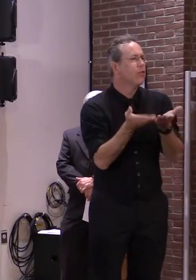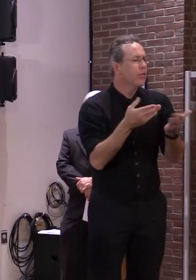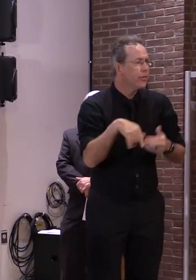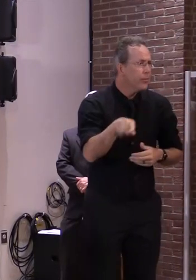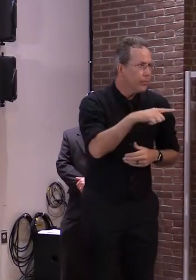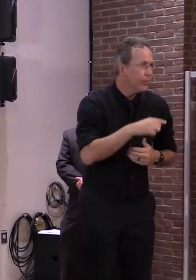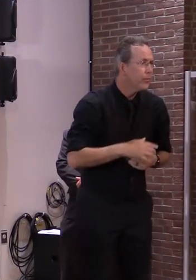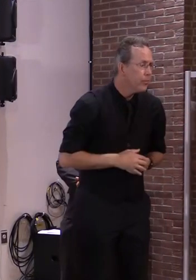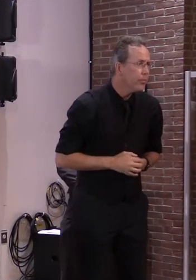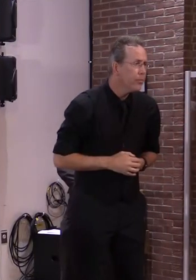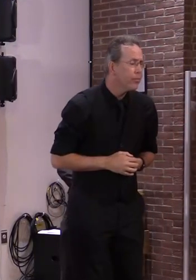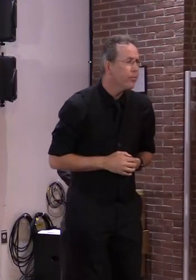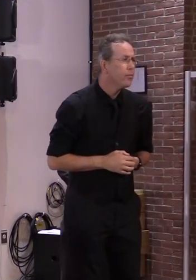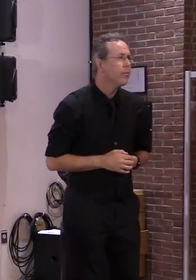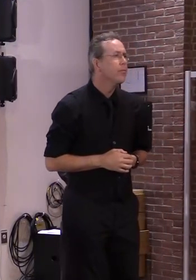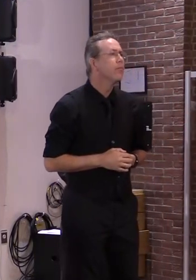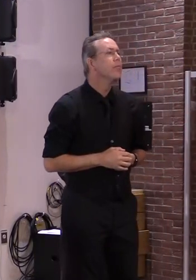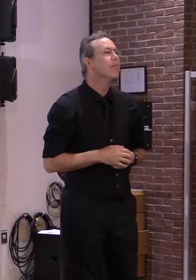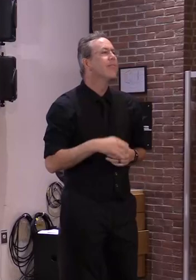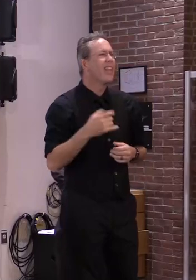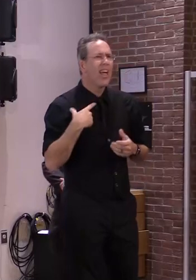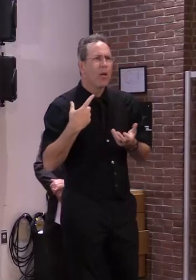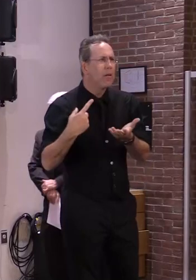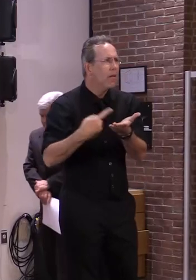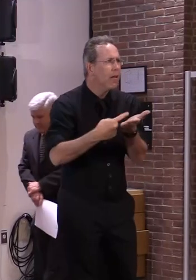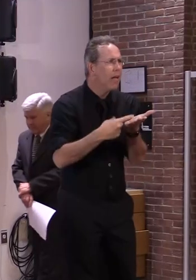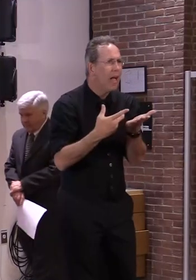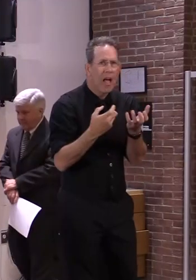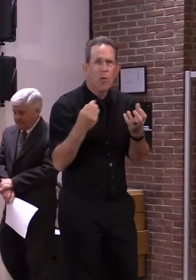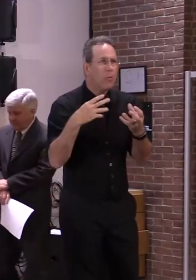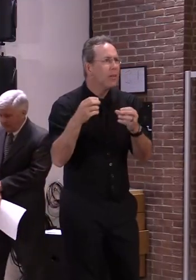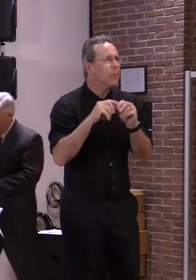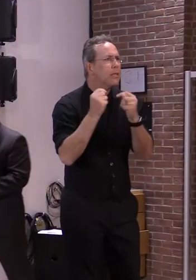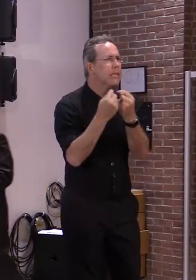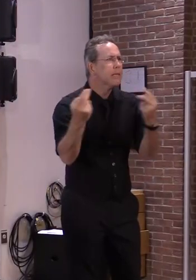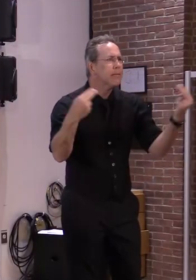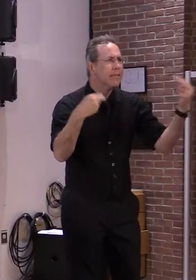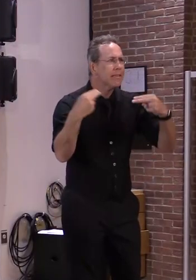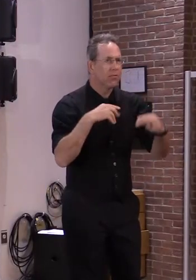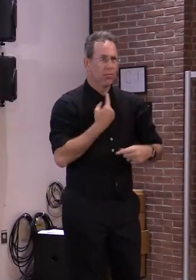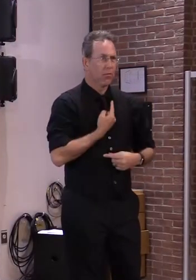people at the table during these discussions. So, Secretary Smith.